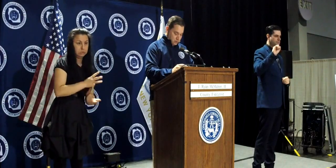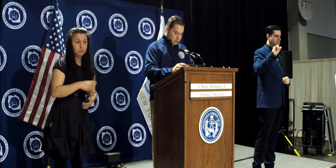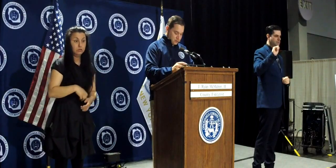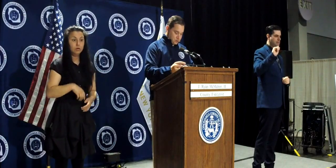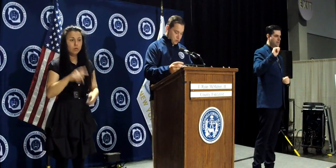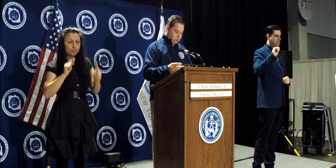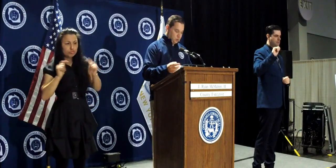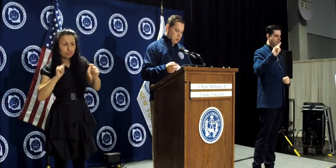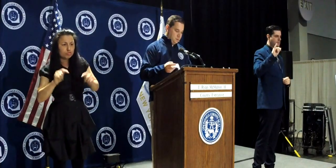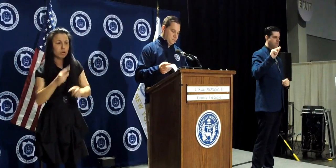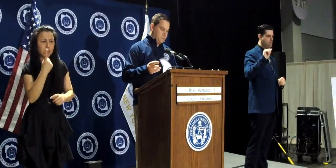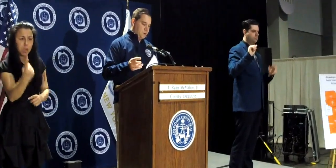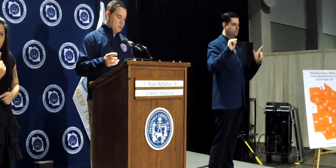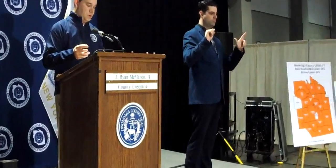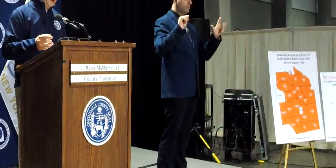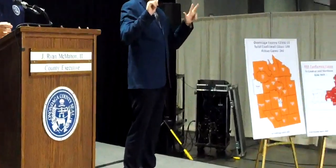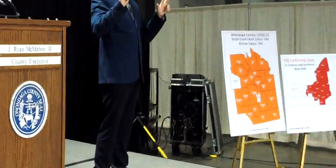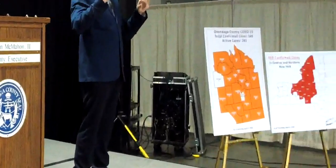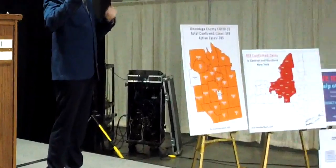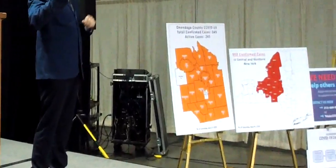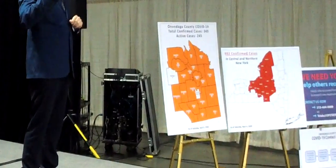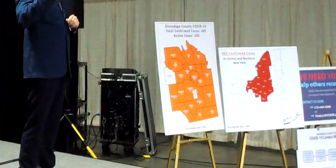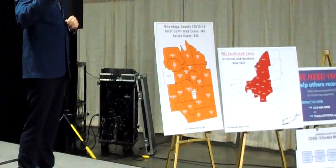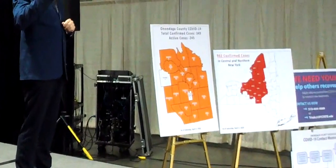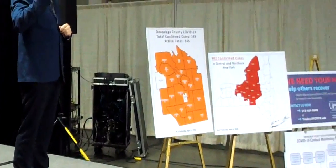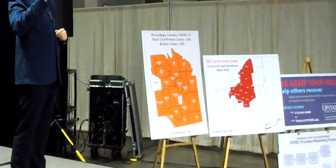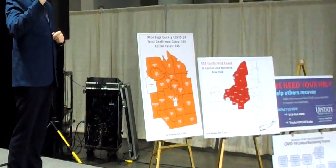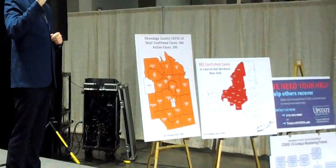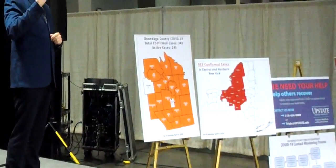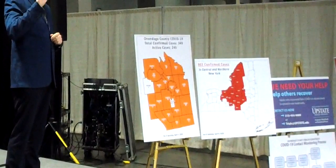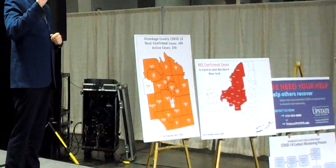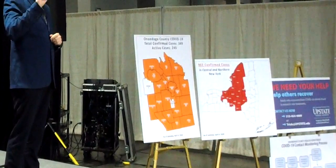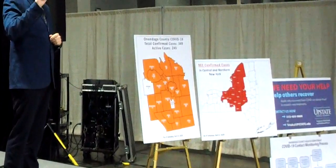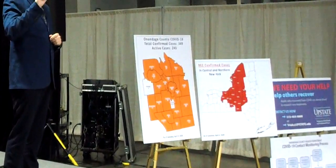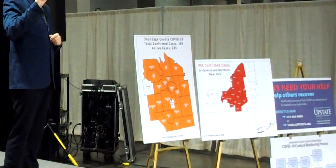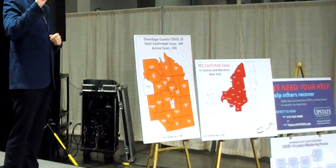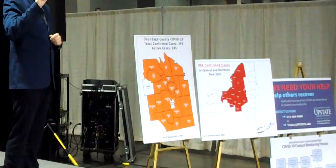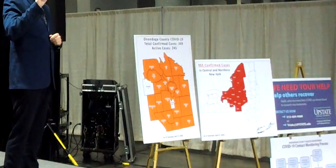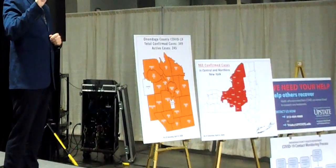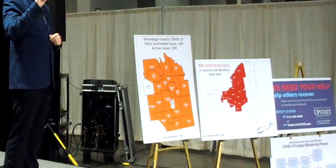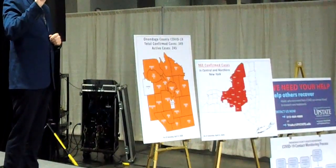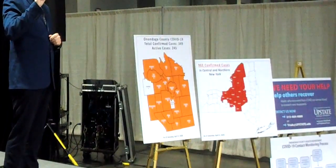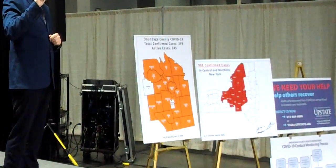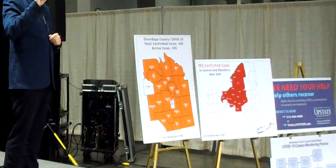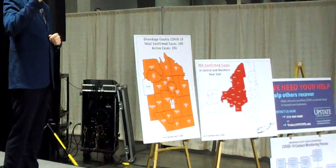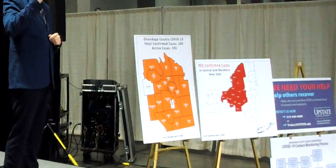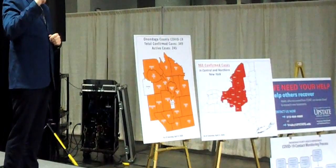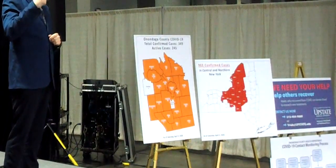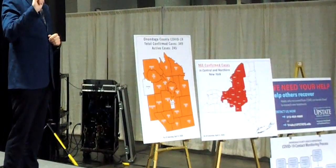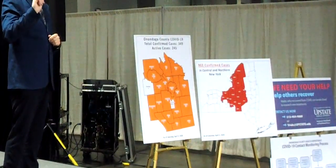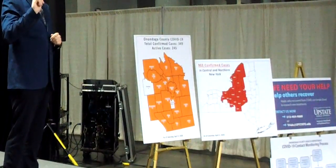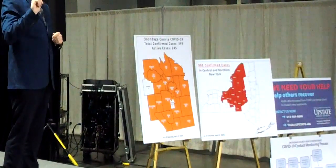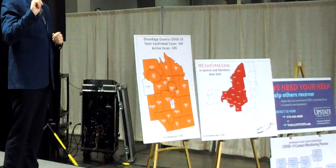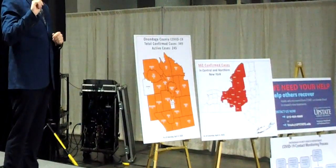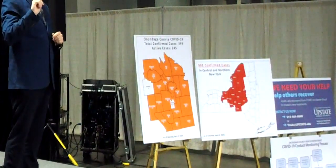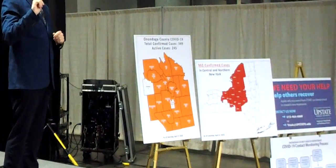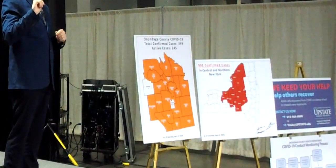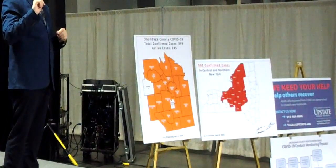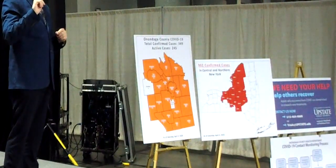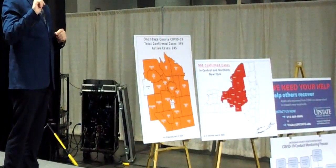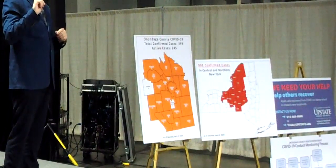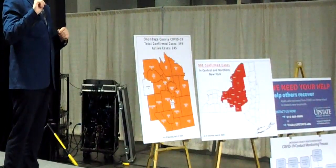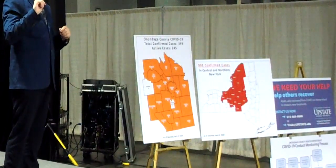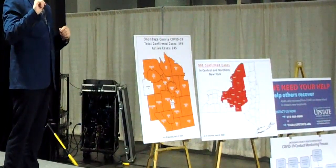3, Atisco 3, Tully 2, Fabius 1, and Spafford 1. Related